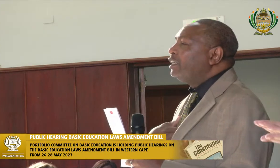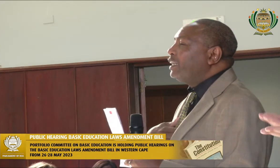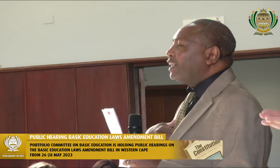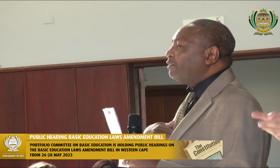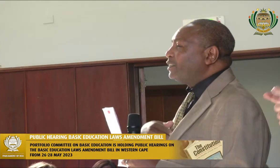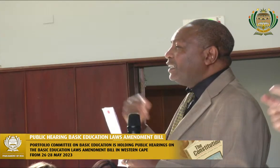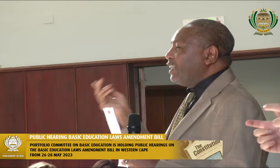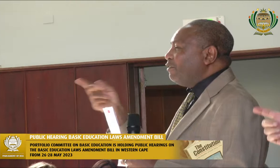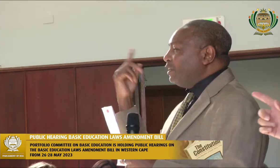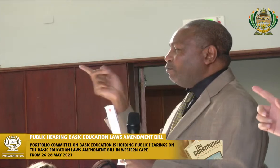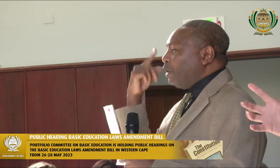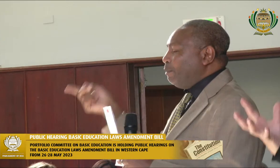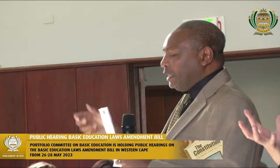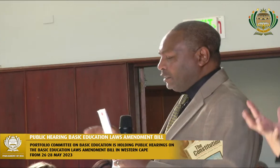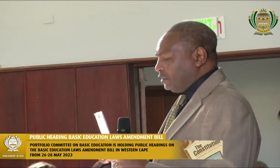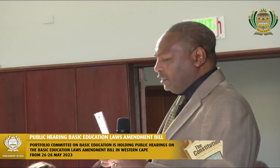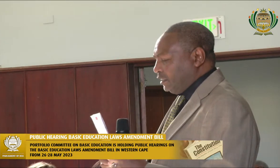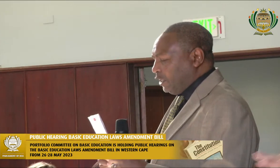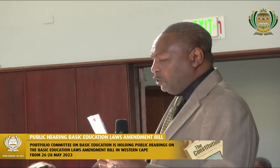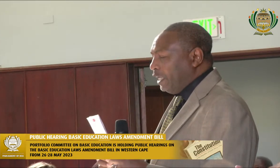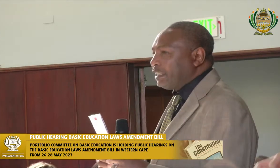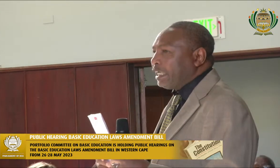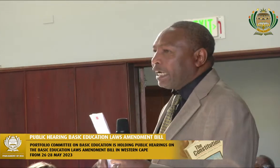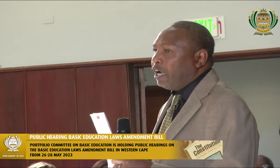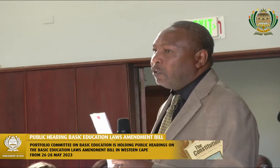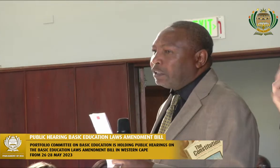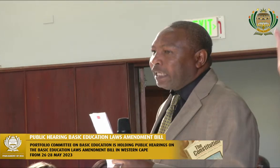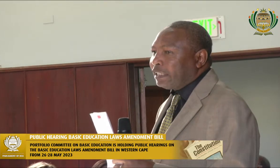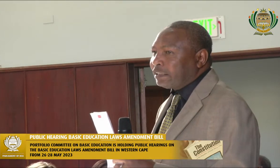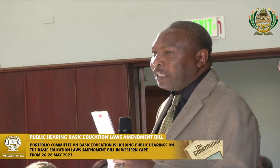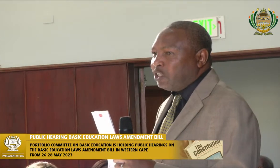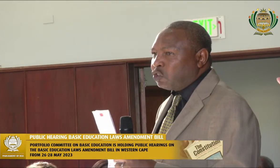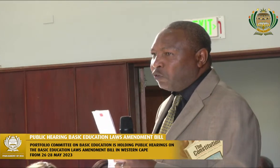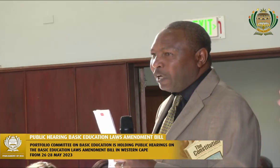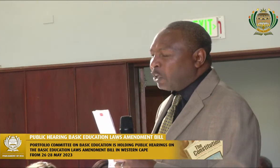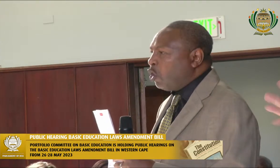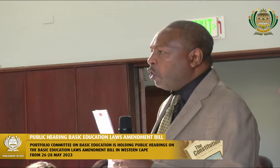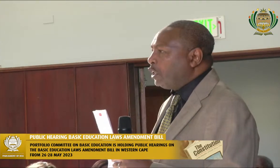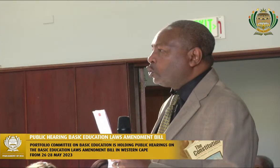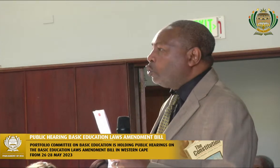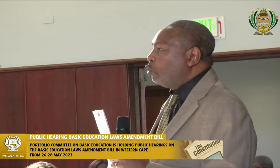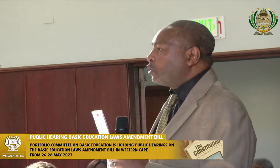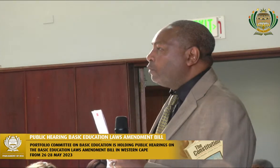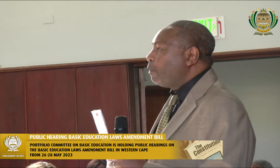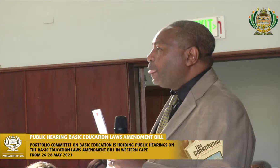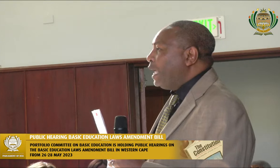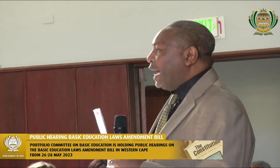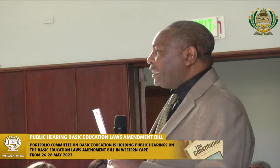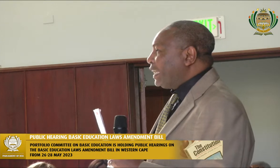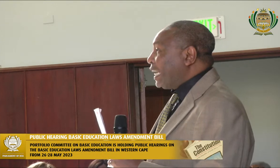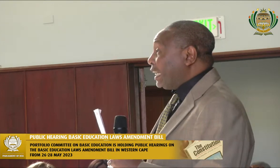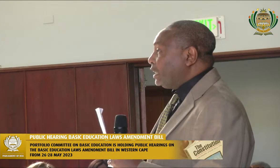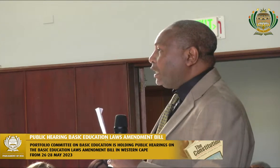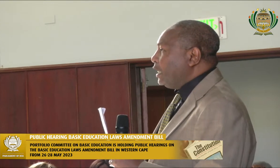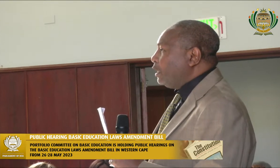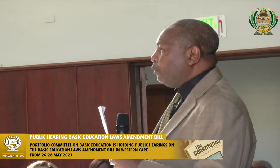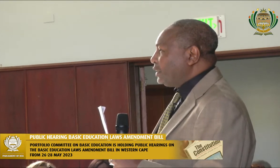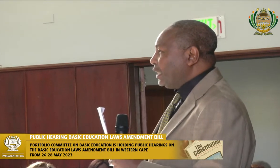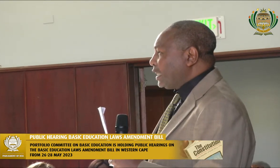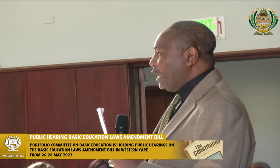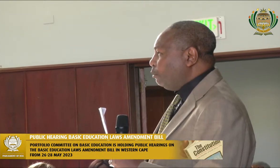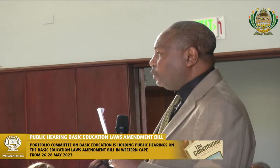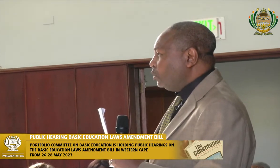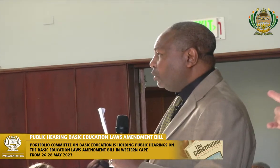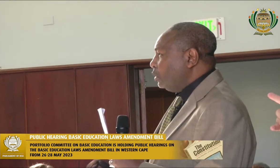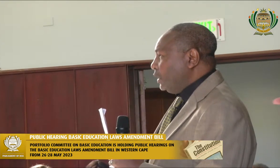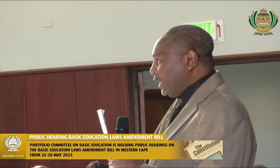one that I've seen even papers circulating around, that is the issue of alcohol in schools. I think currently in the